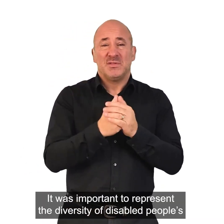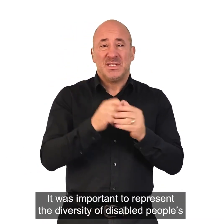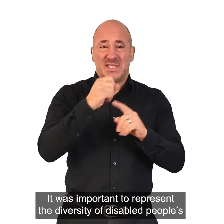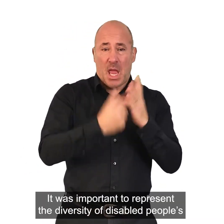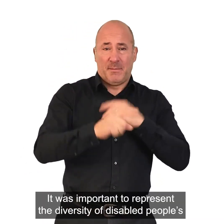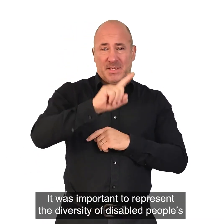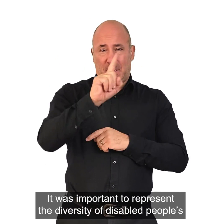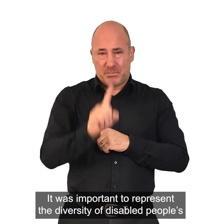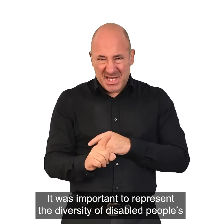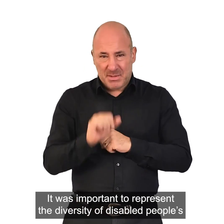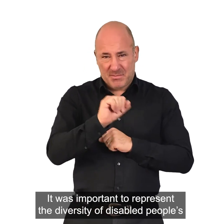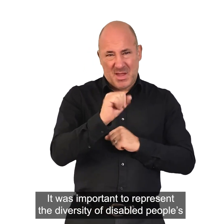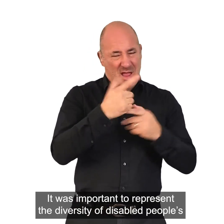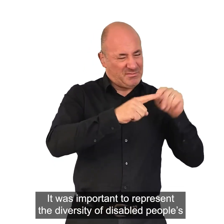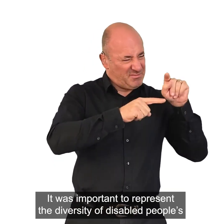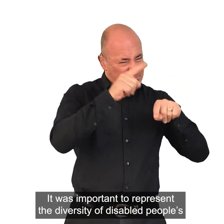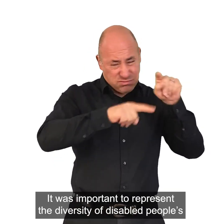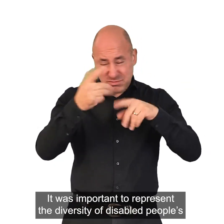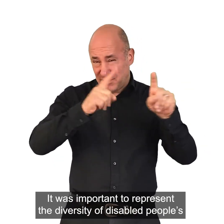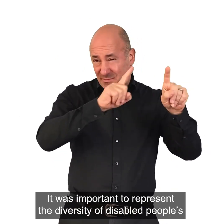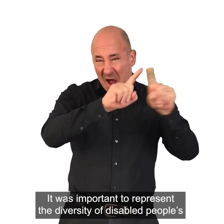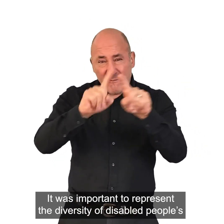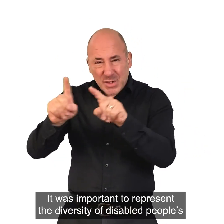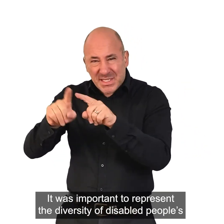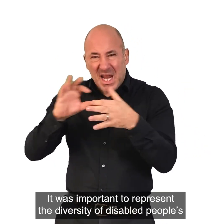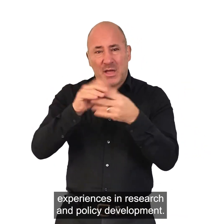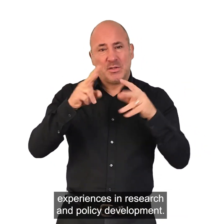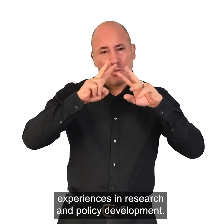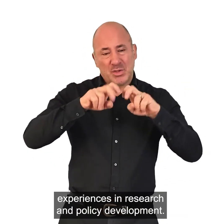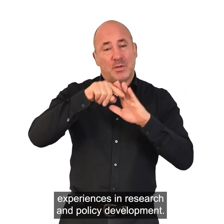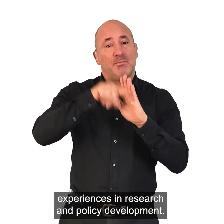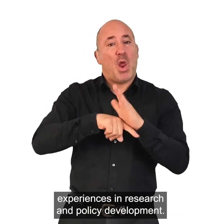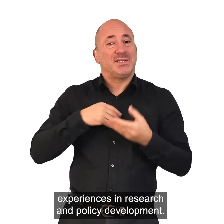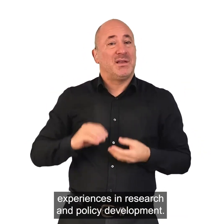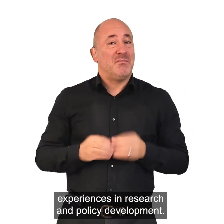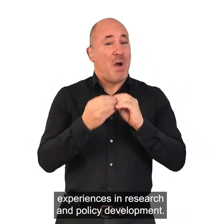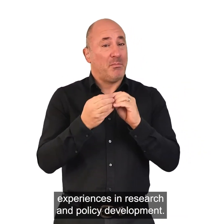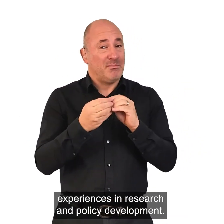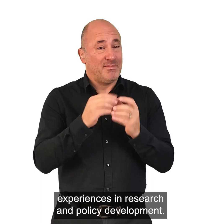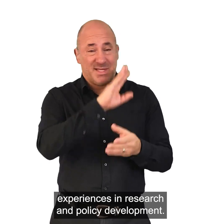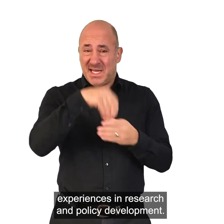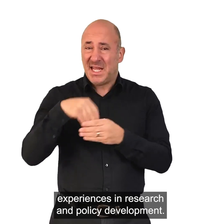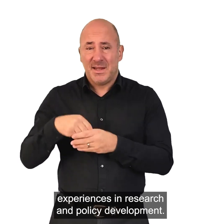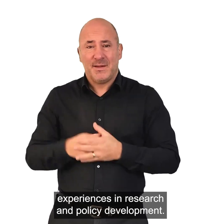It was important to represent the diversity of disabled people's experiences in research and policy